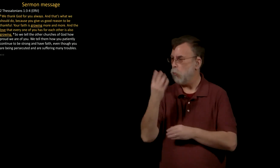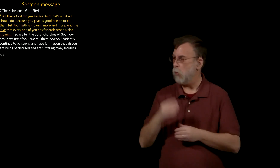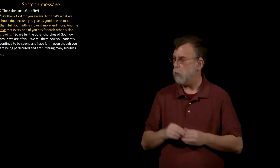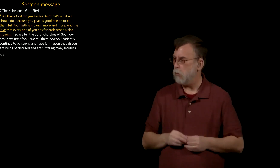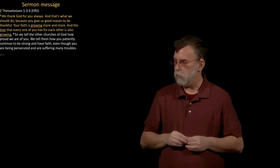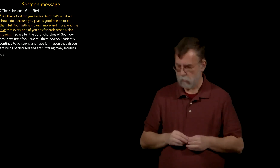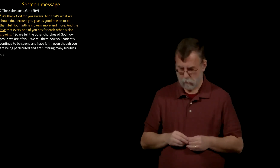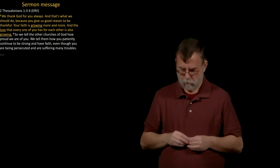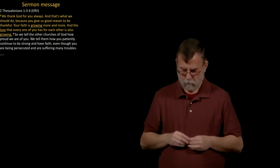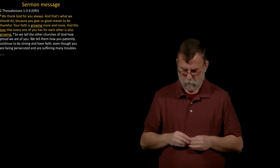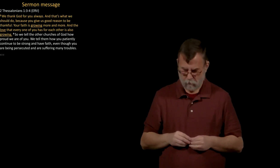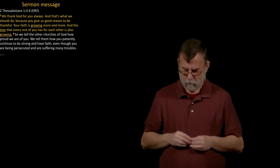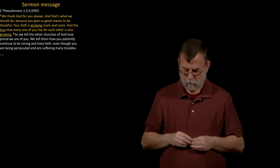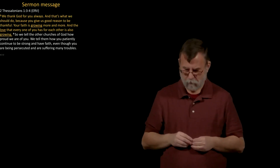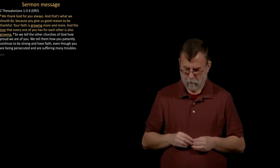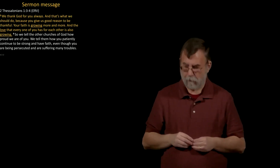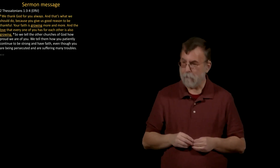is also growing.